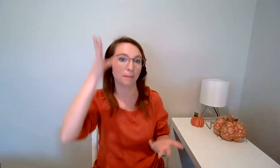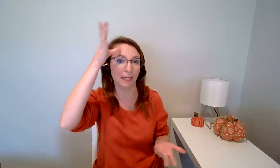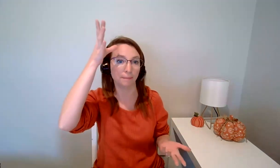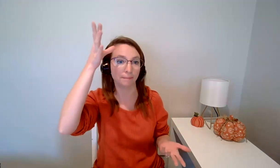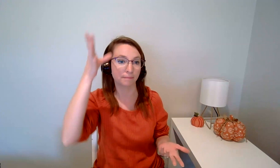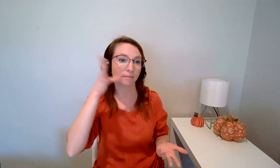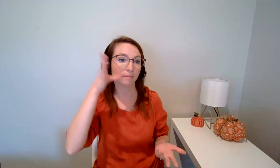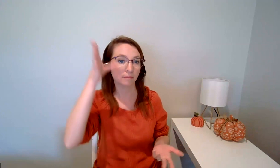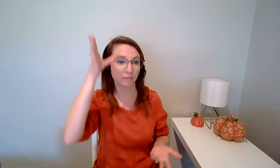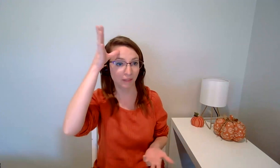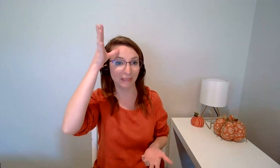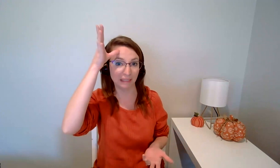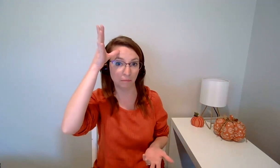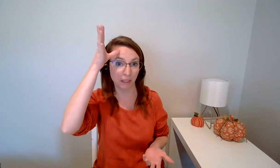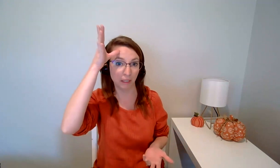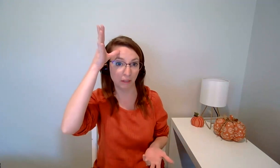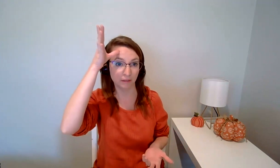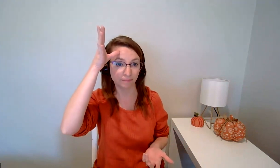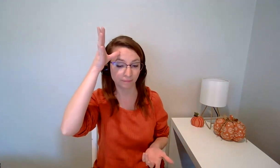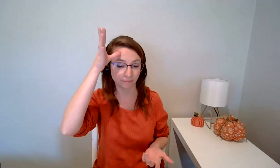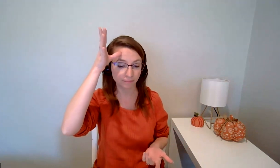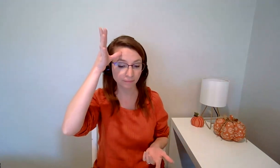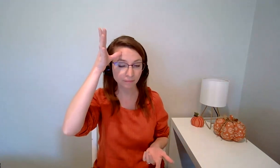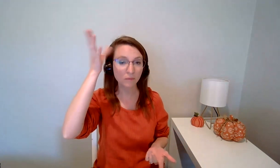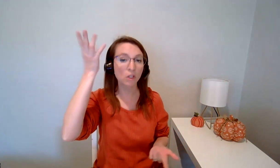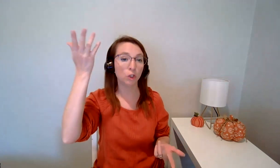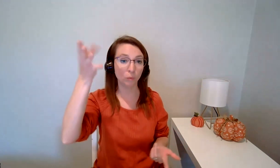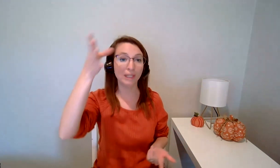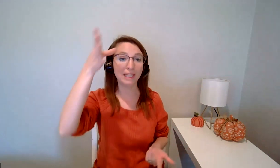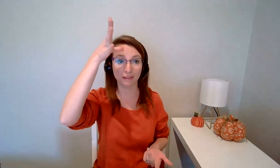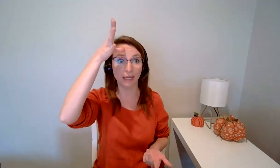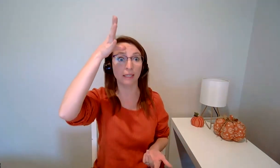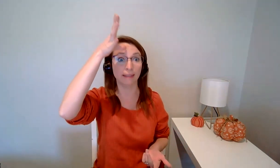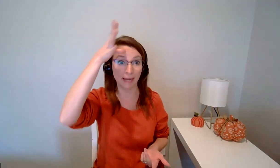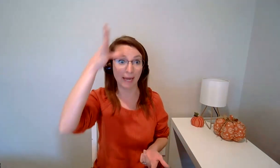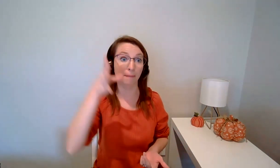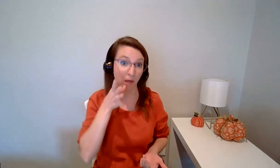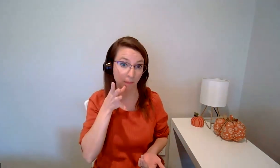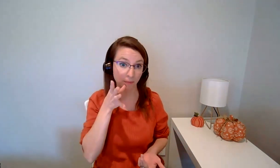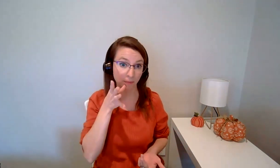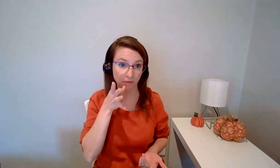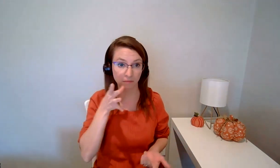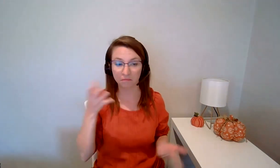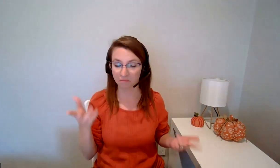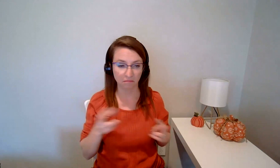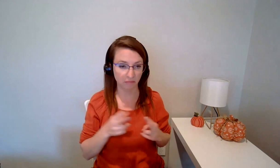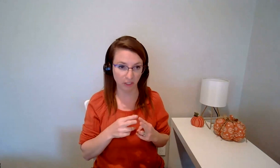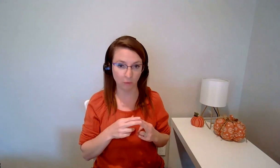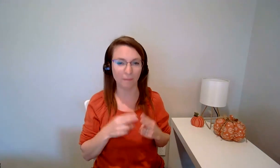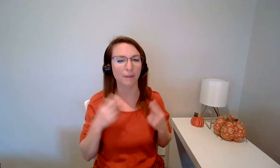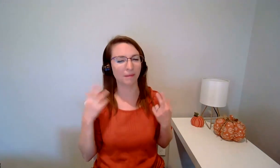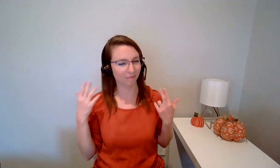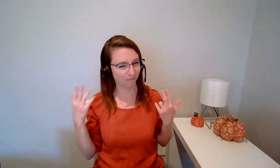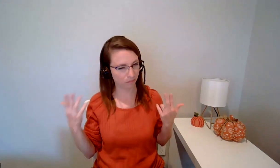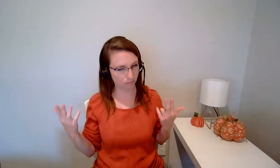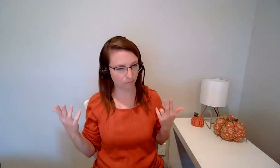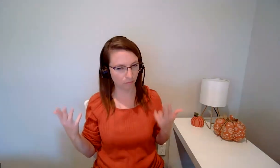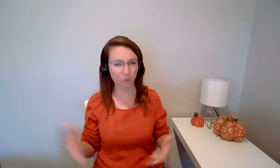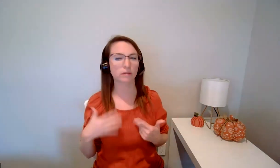dad. That means parents. You can sign dad, mom, either one, but most of the